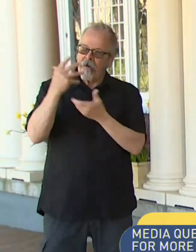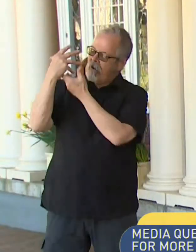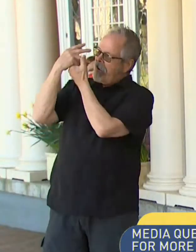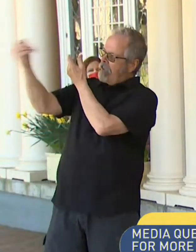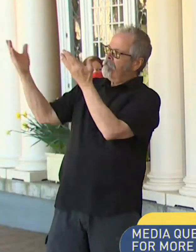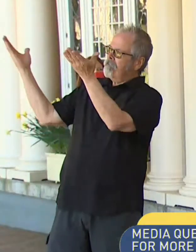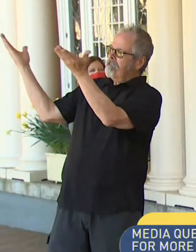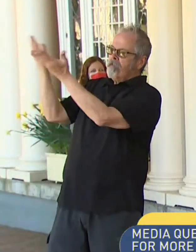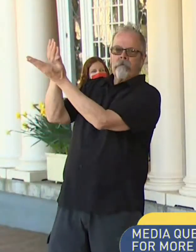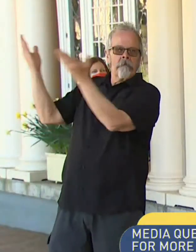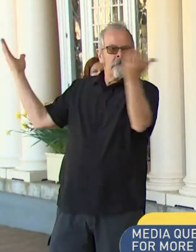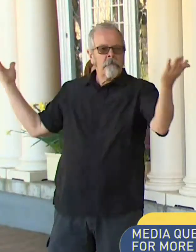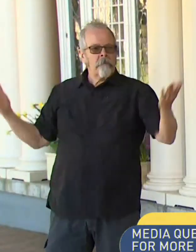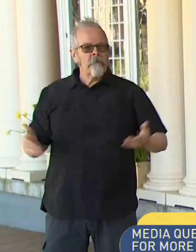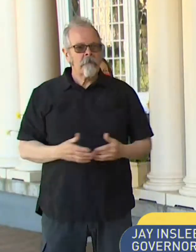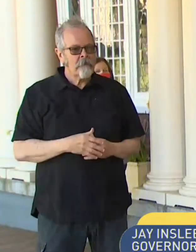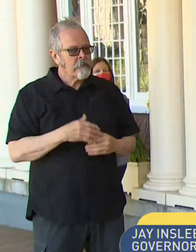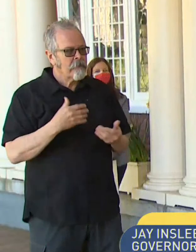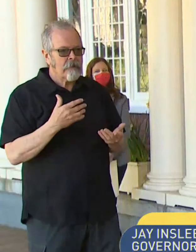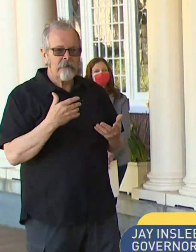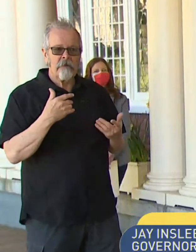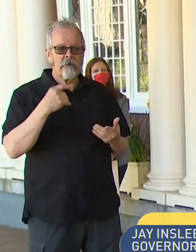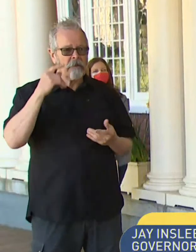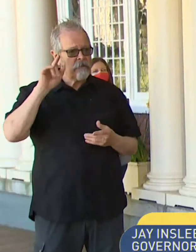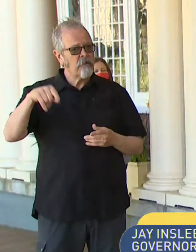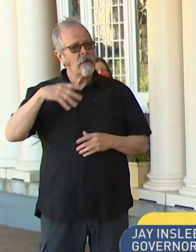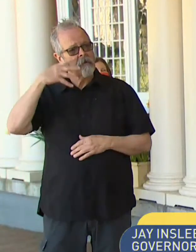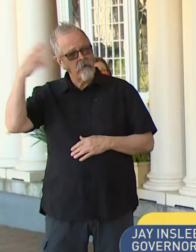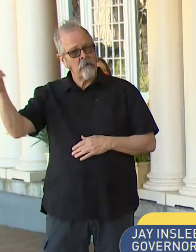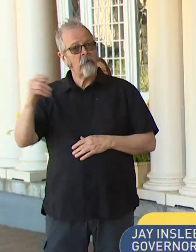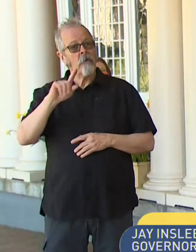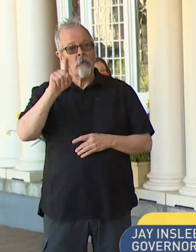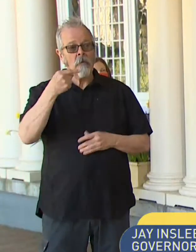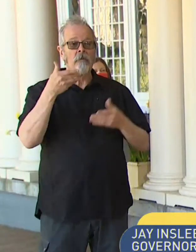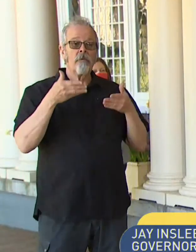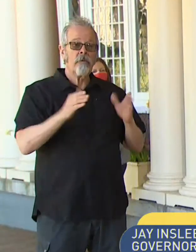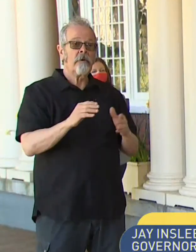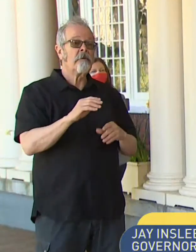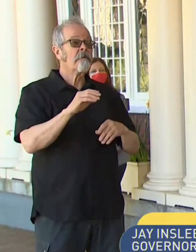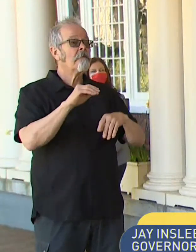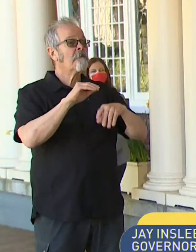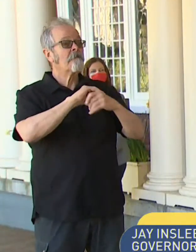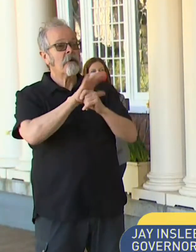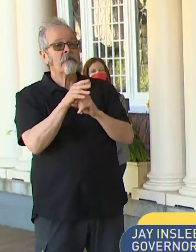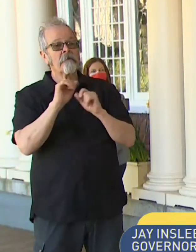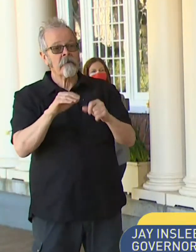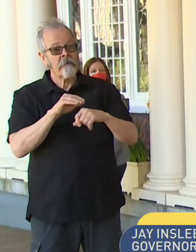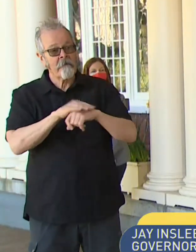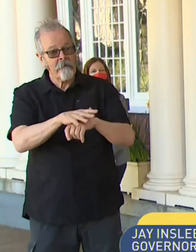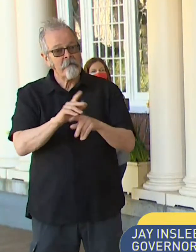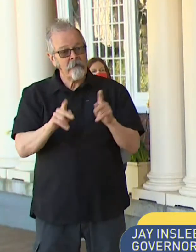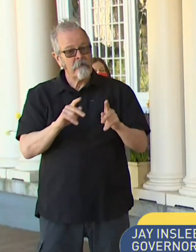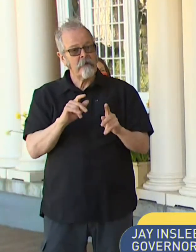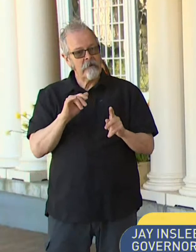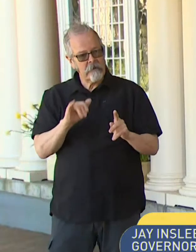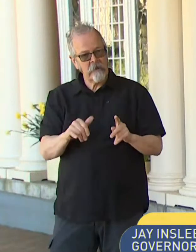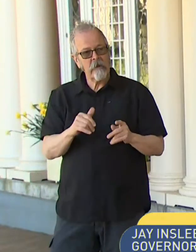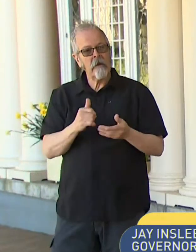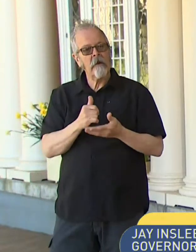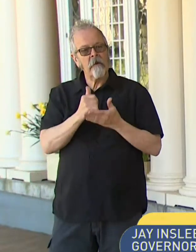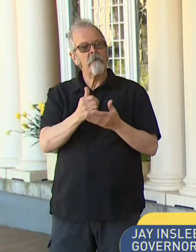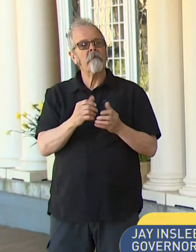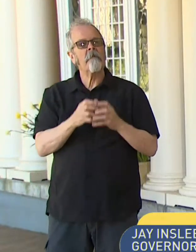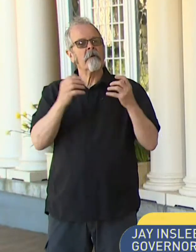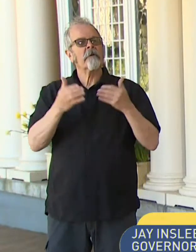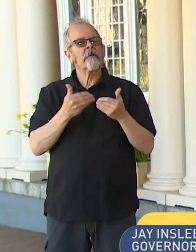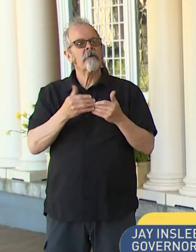safer to be outside. Look, the only way the virus can infect people is if we help it. And it is much easier for that virus to